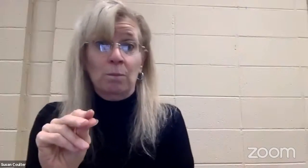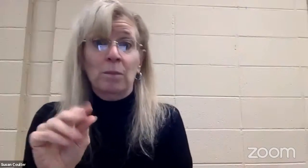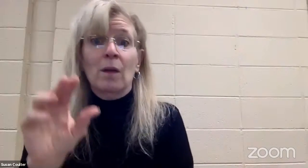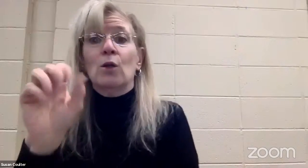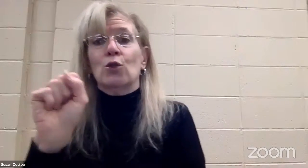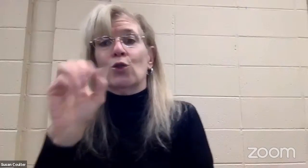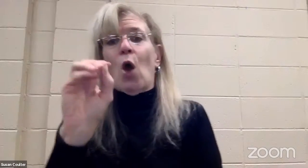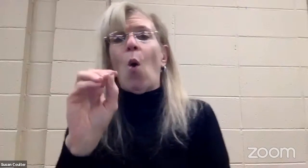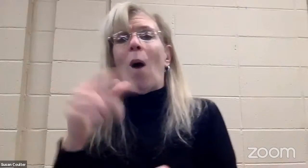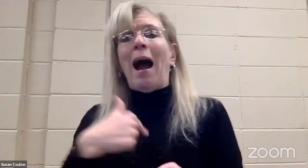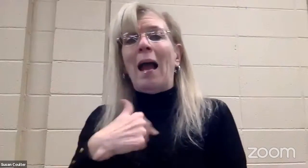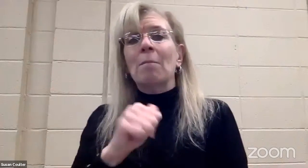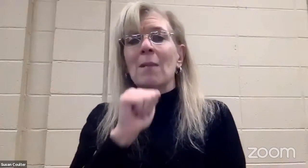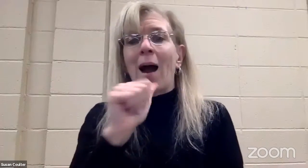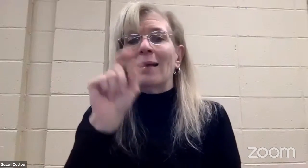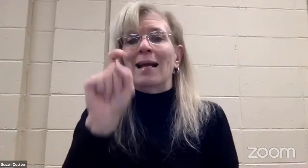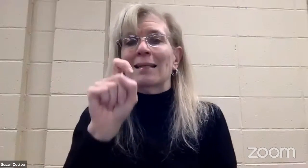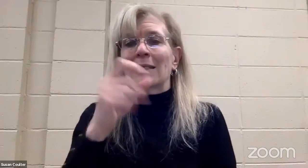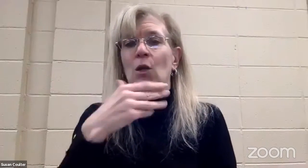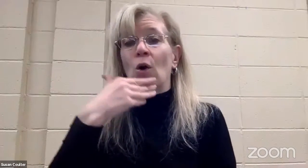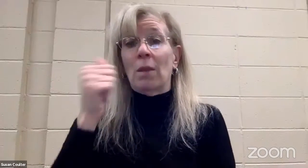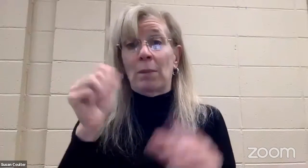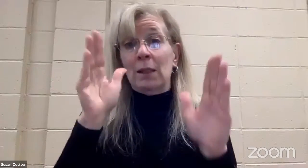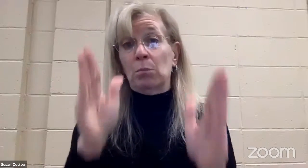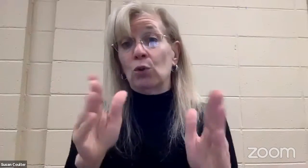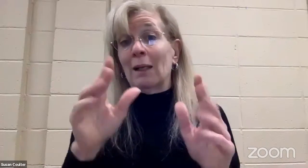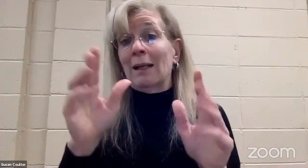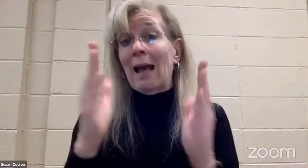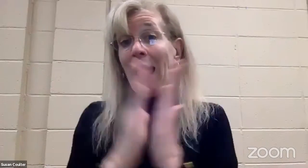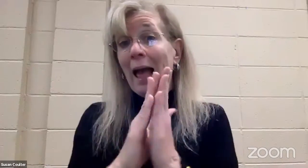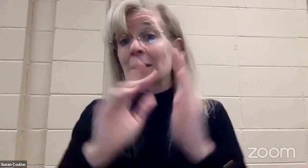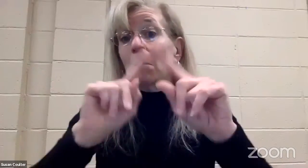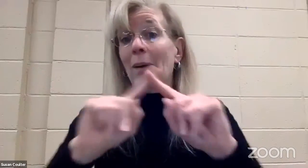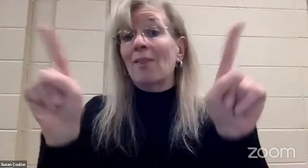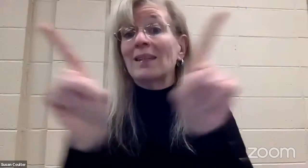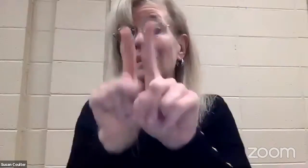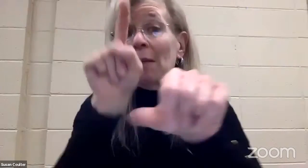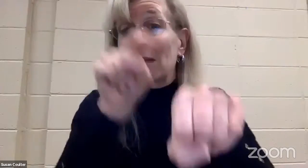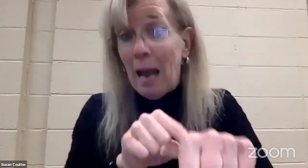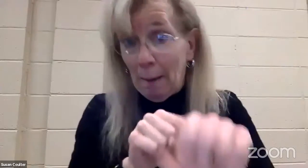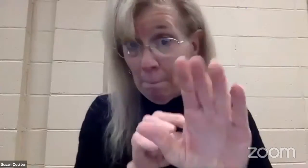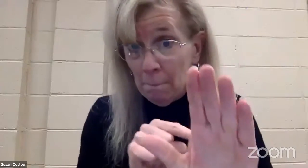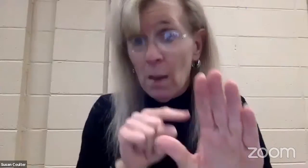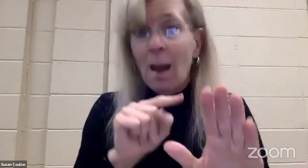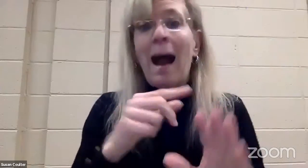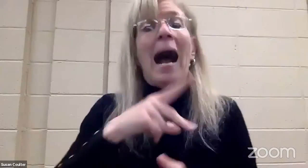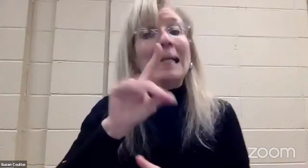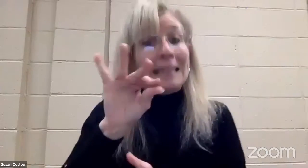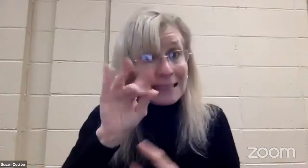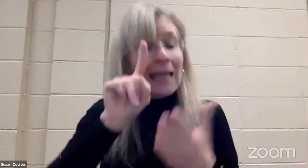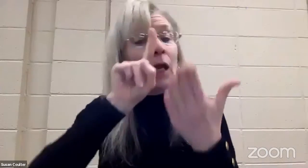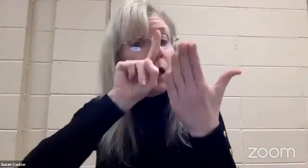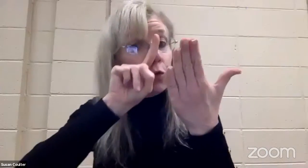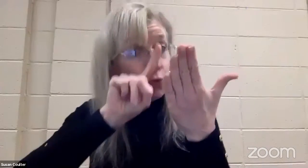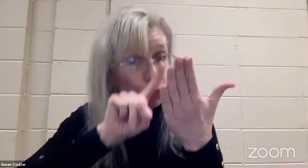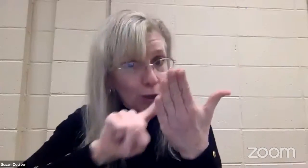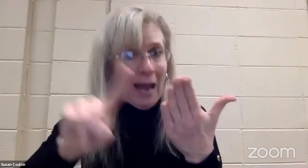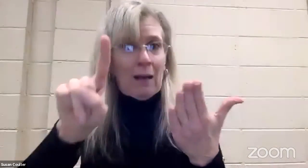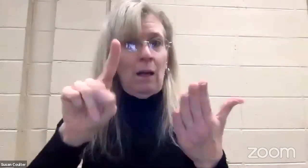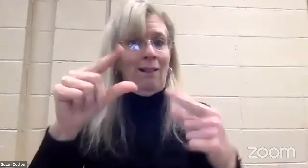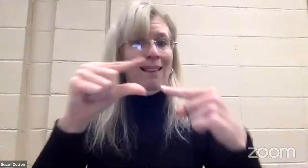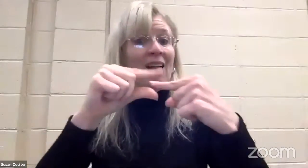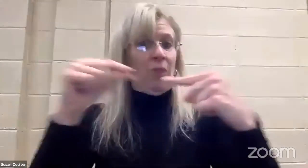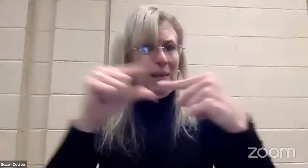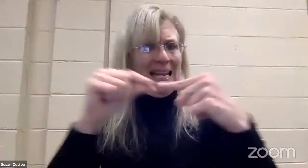do. So I'm not necessarily the best person to ask, but at the same time, I did